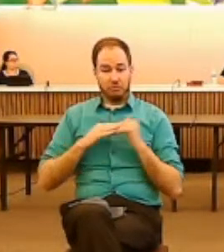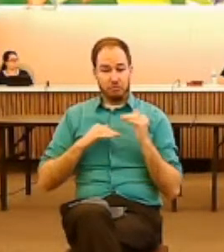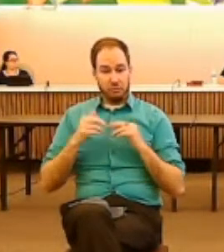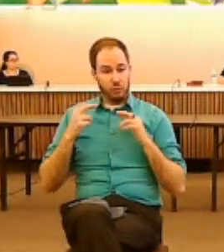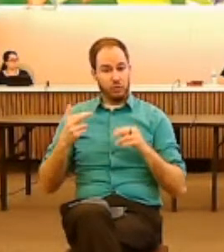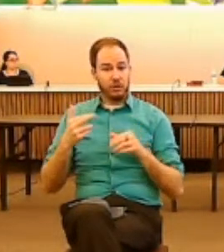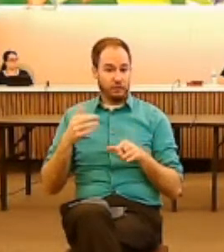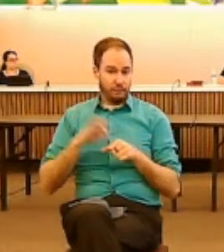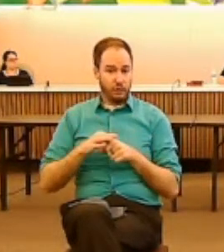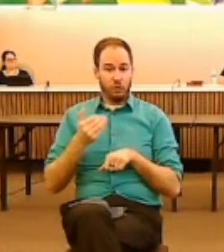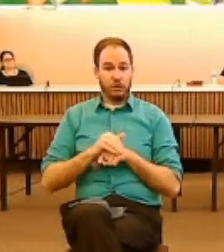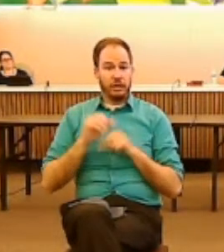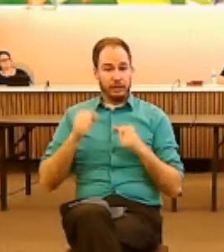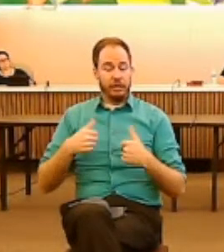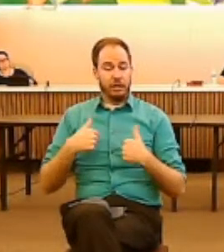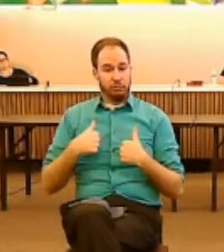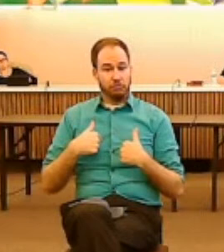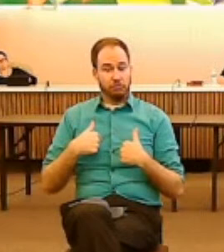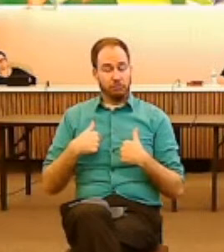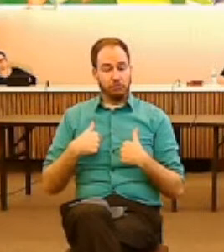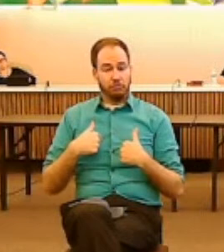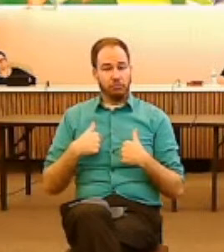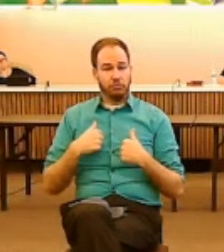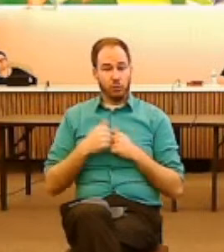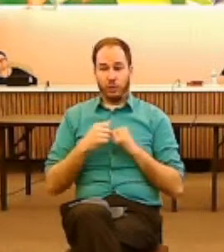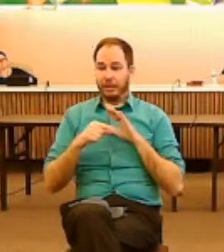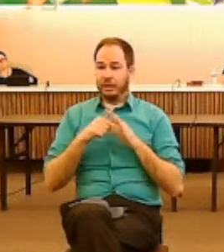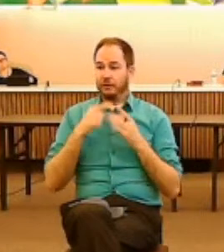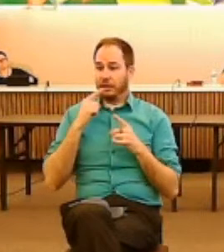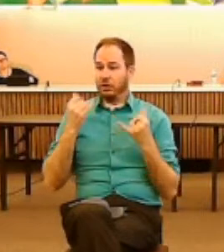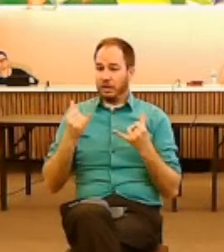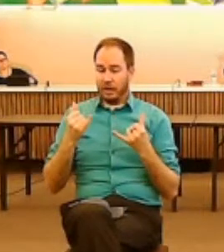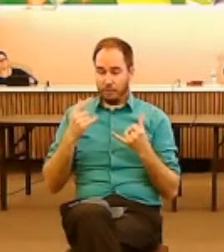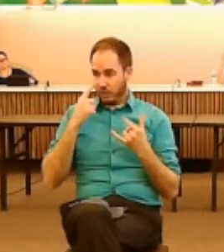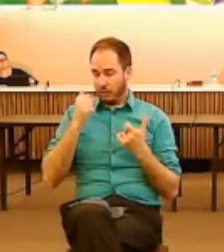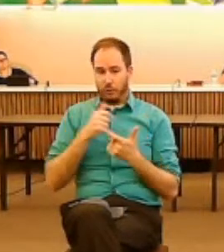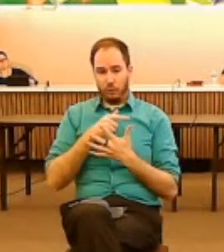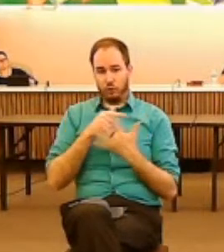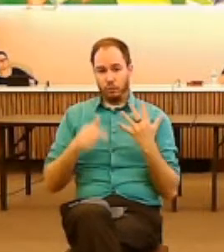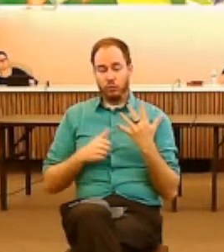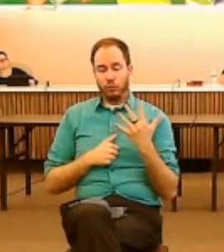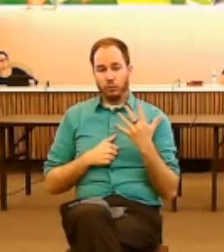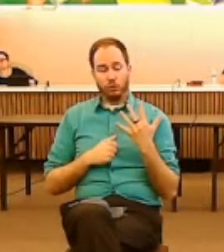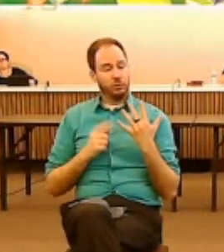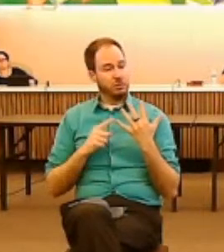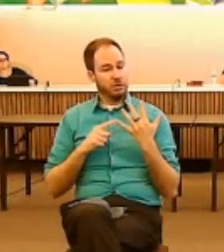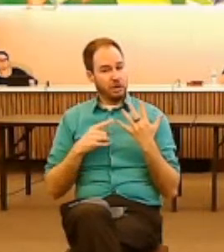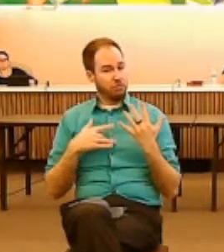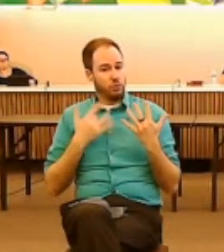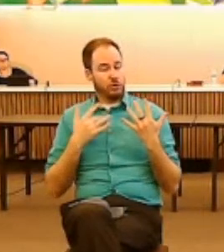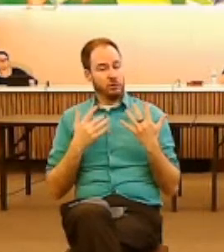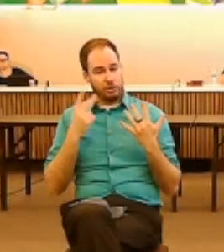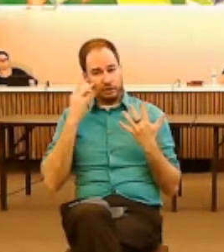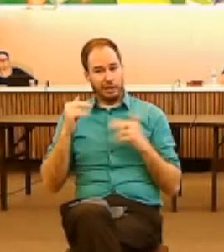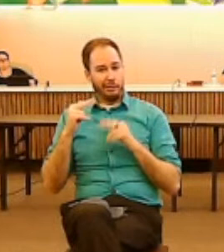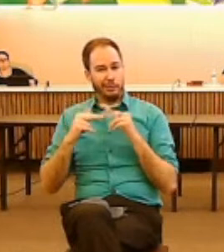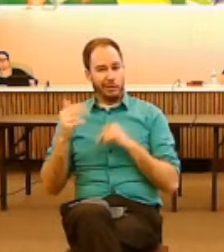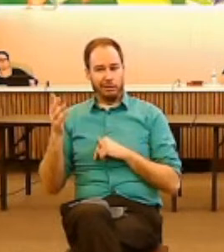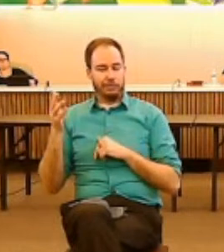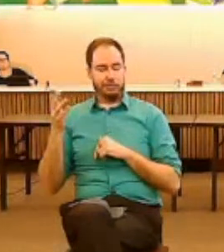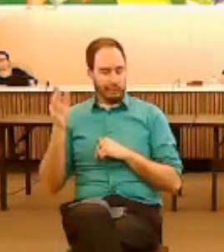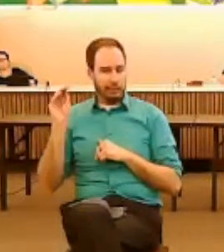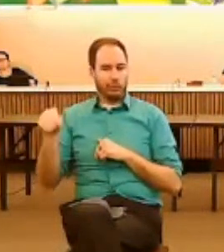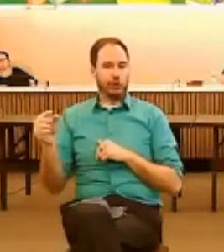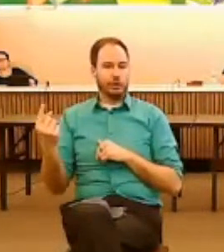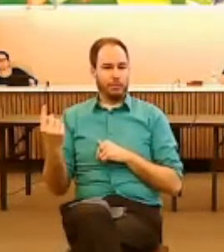comfortable with issuing the negative deck now, but that's up. I'm just thrilled to see that building, something going